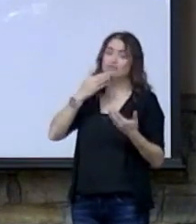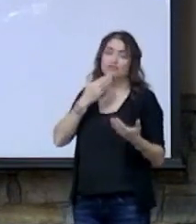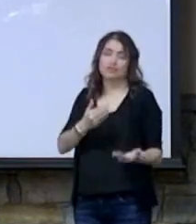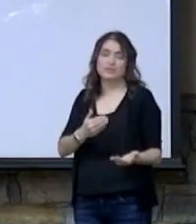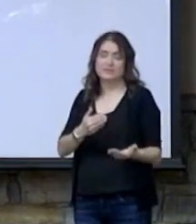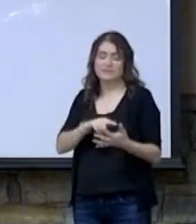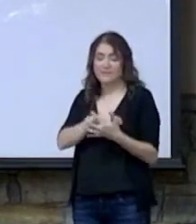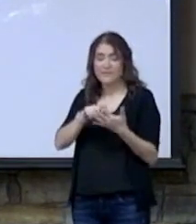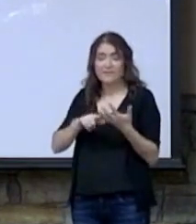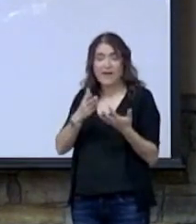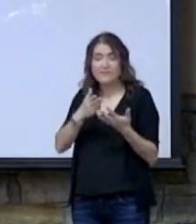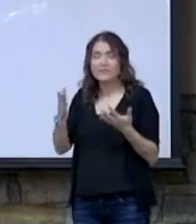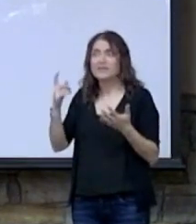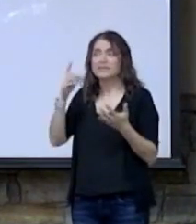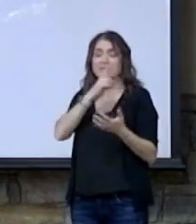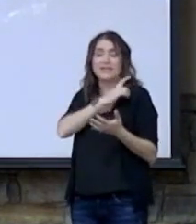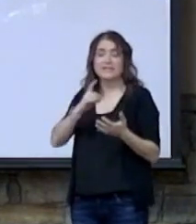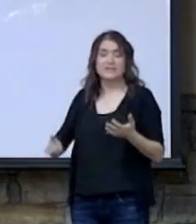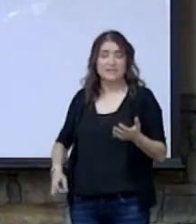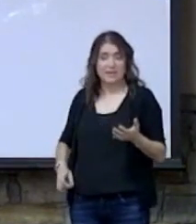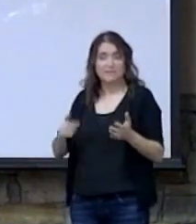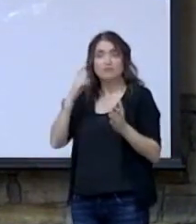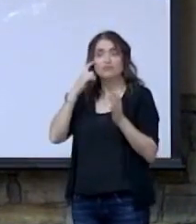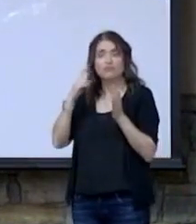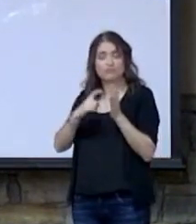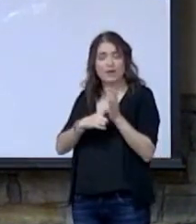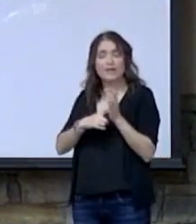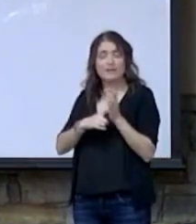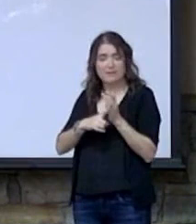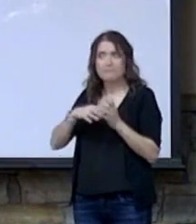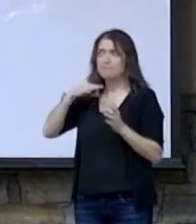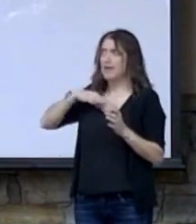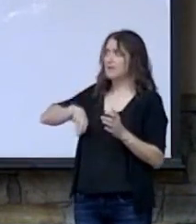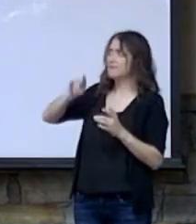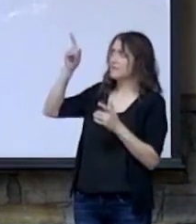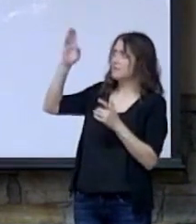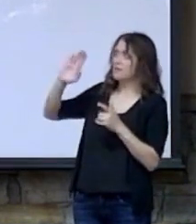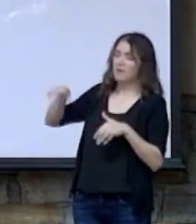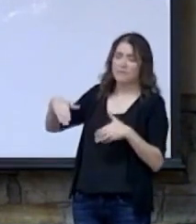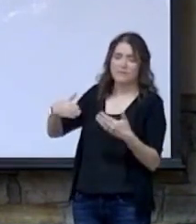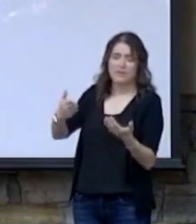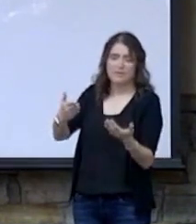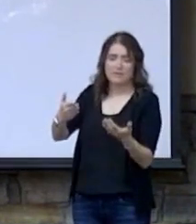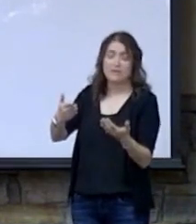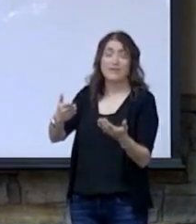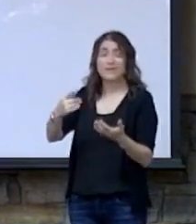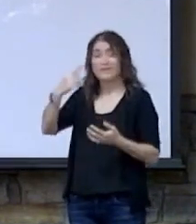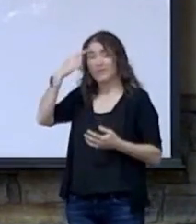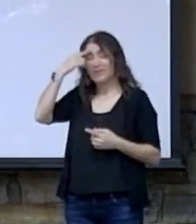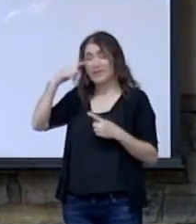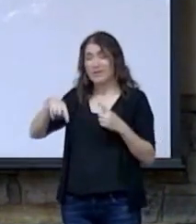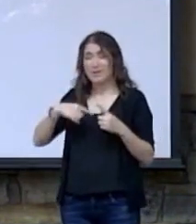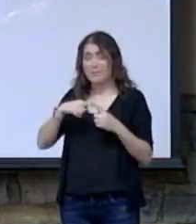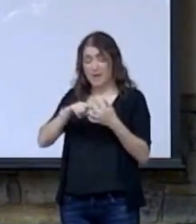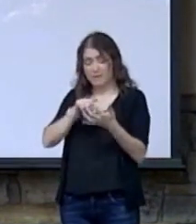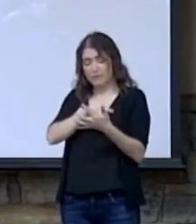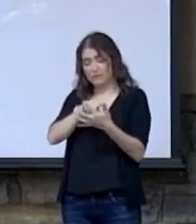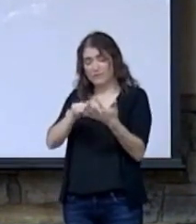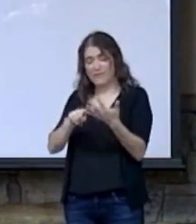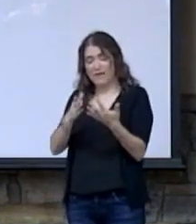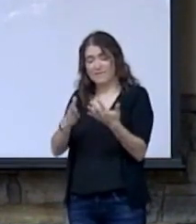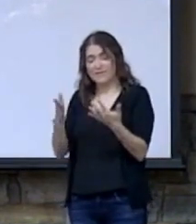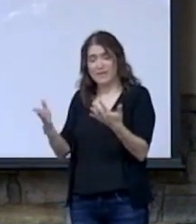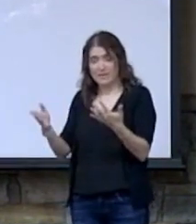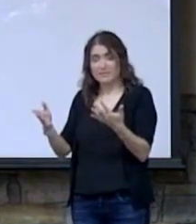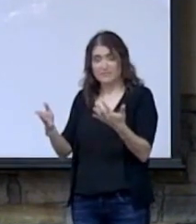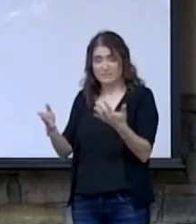David recognizes as benefits that God provides. And if you think about it, out of those five things,